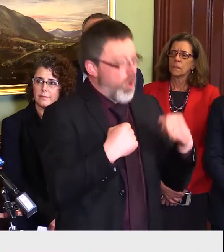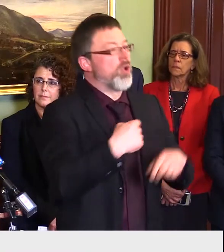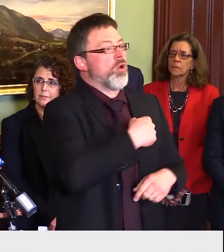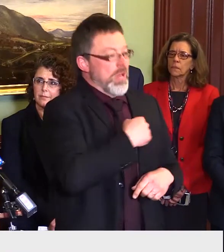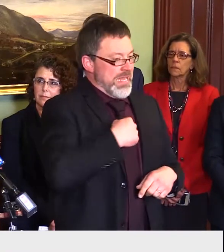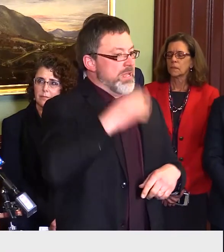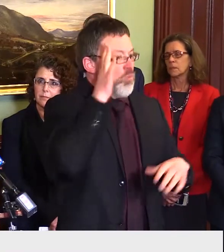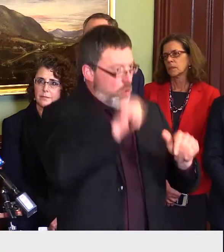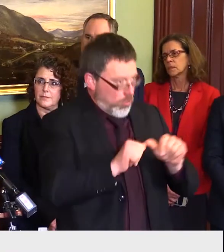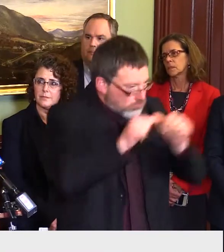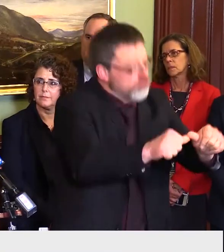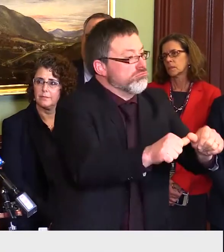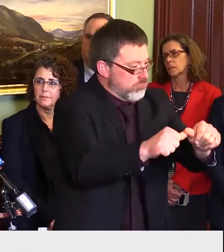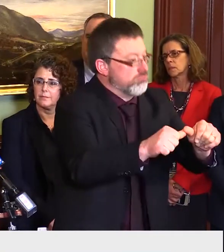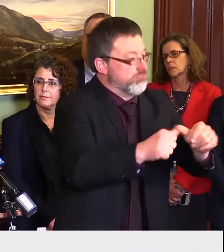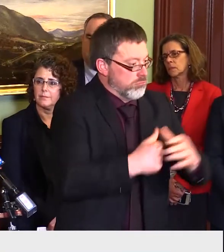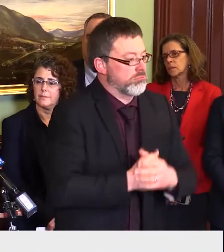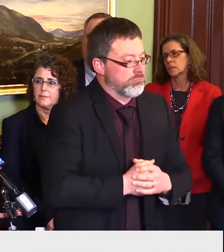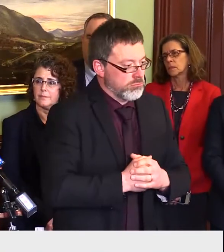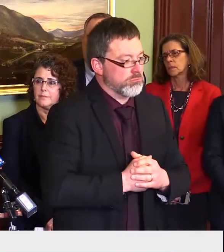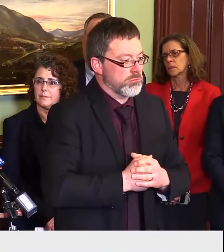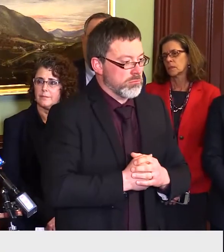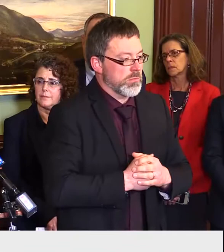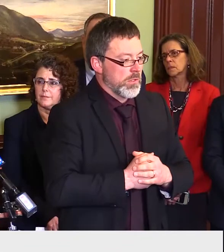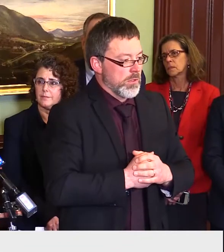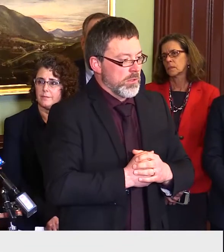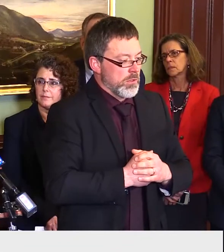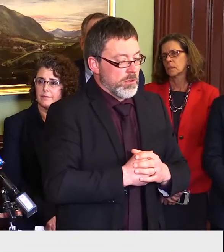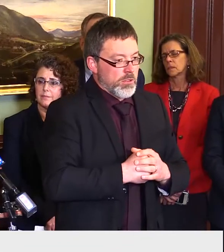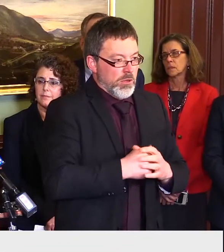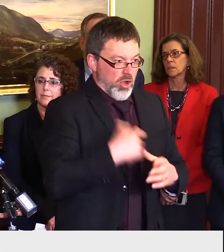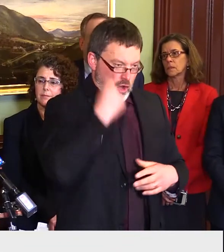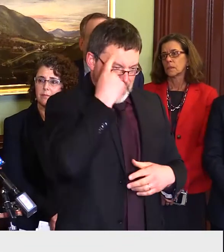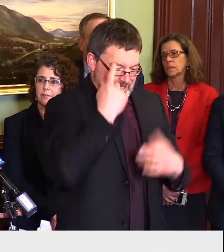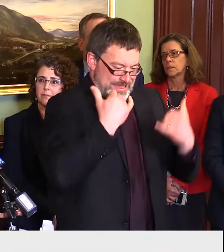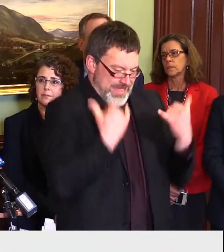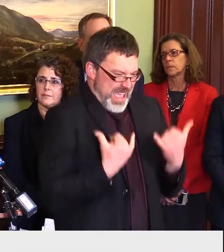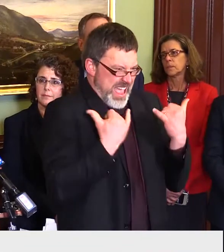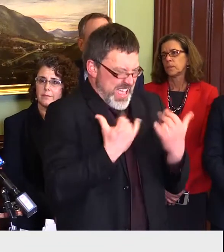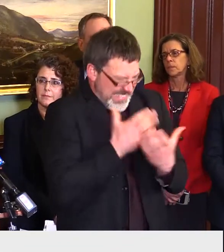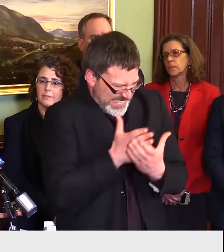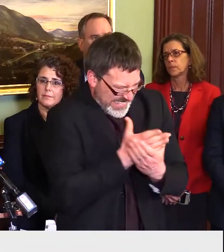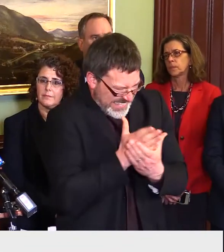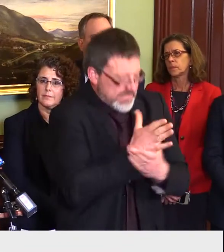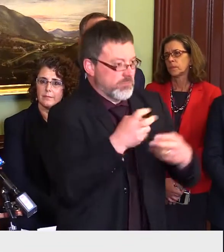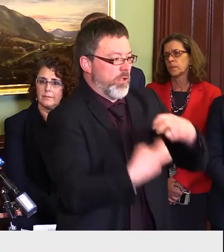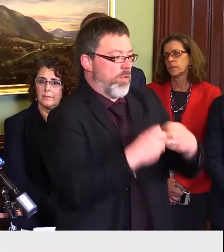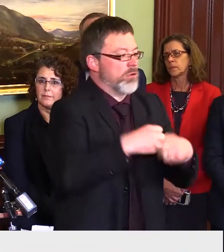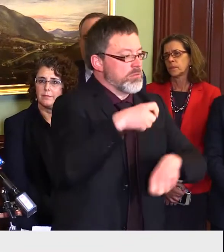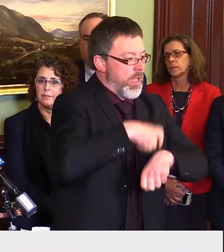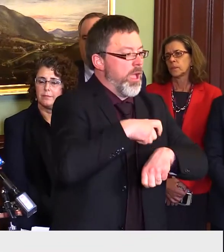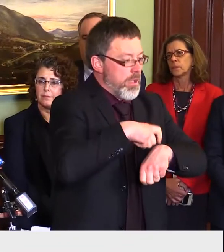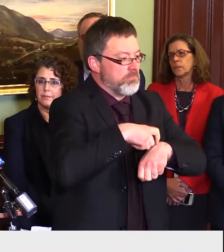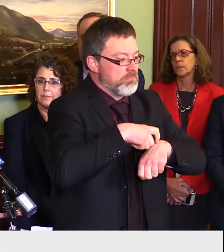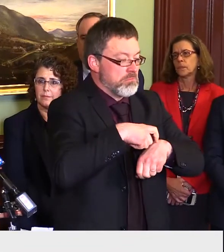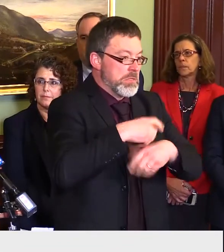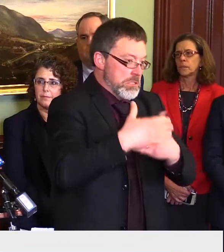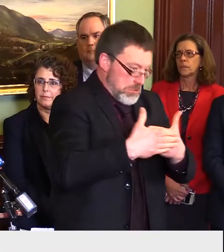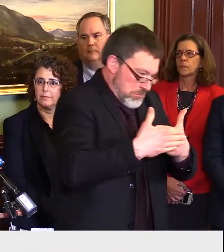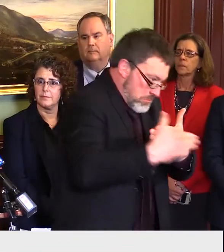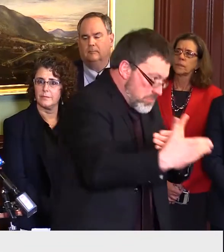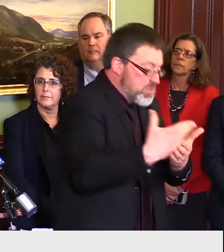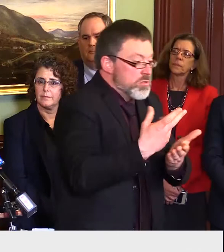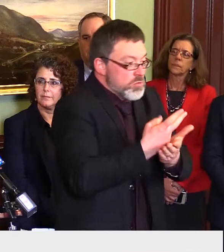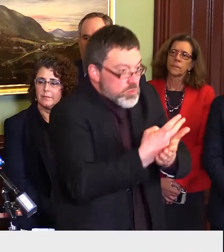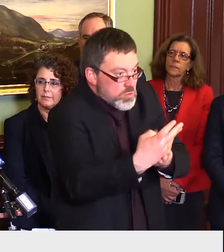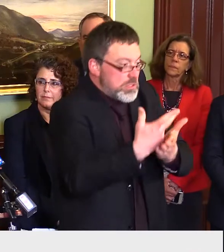There is no doubt these are difficult steps that for a few weeks or possibly months will change what we do in our daily